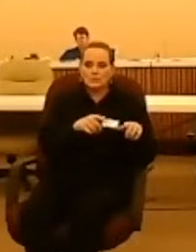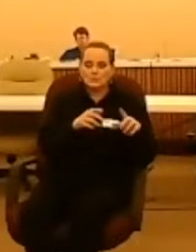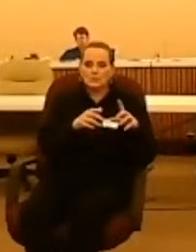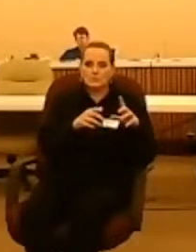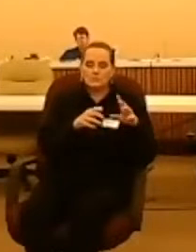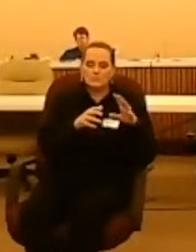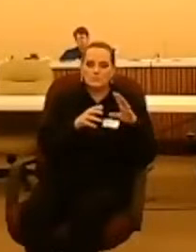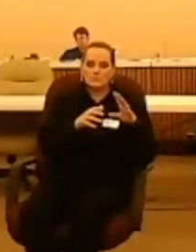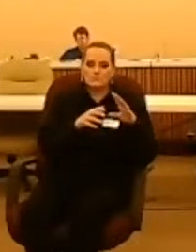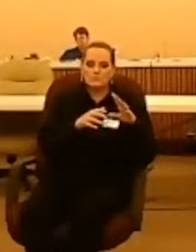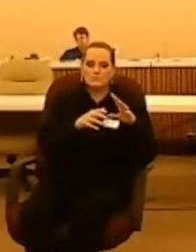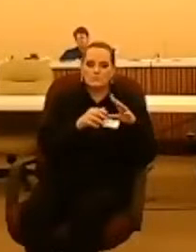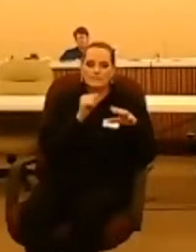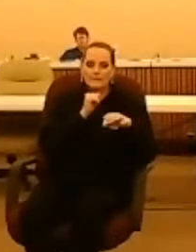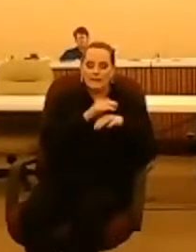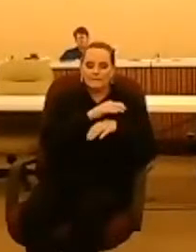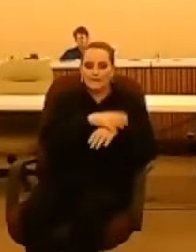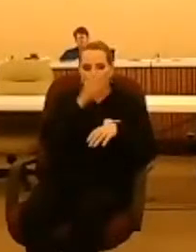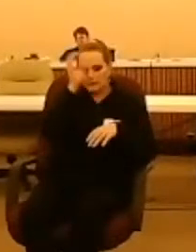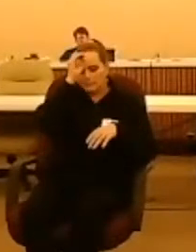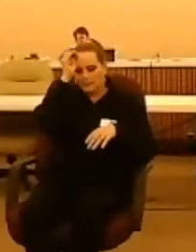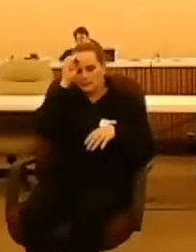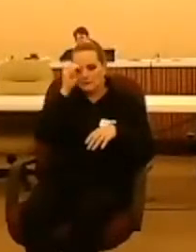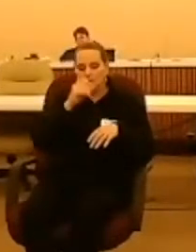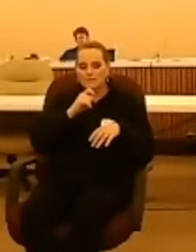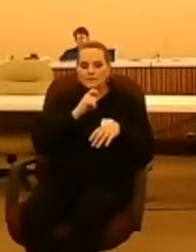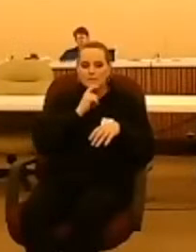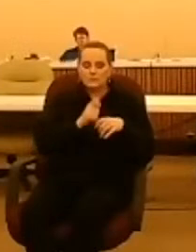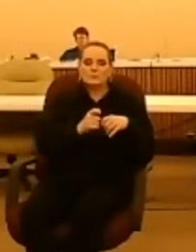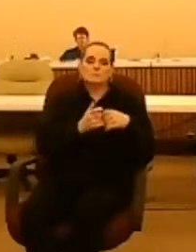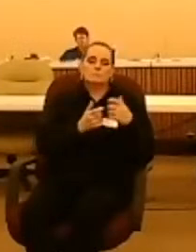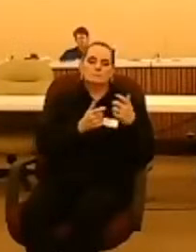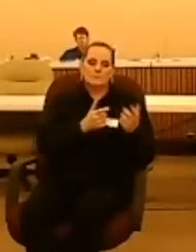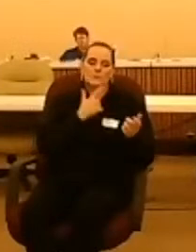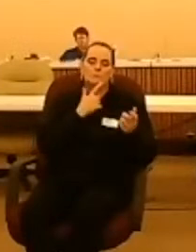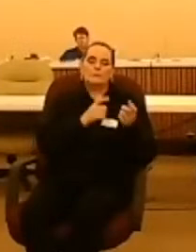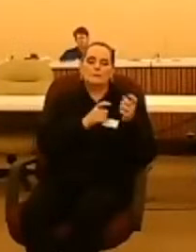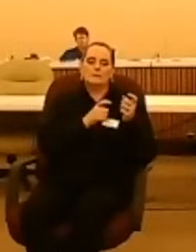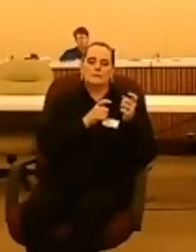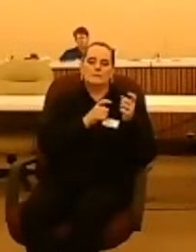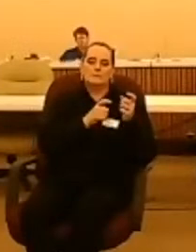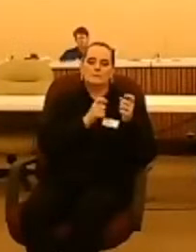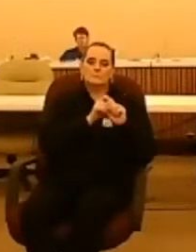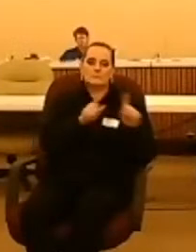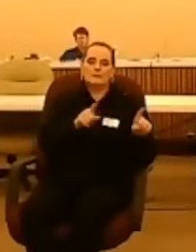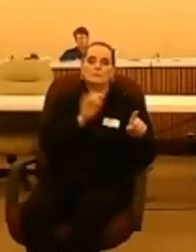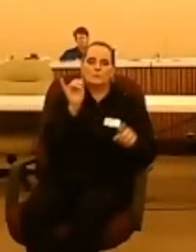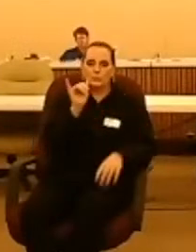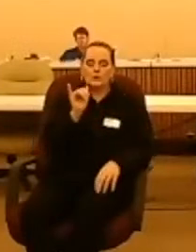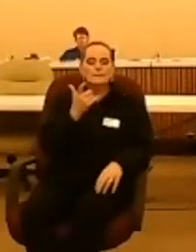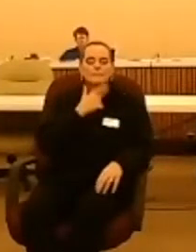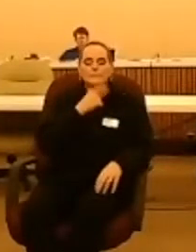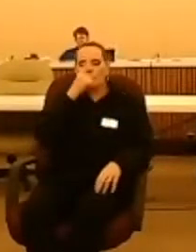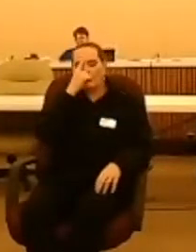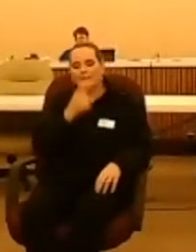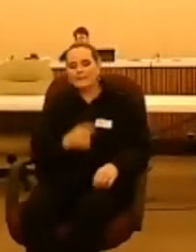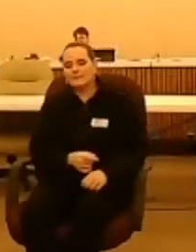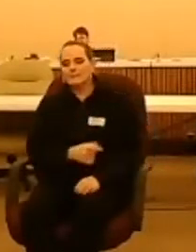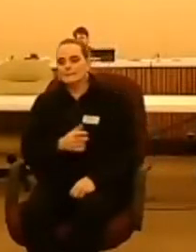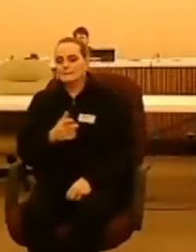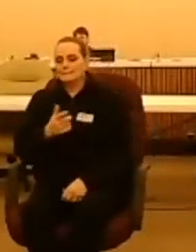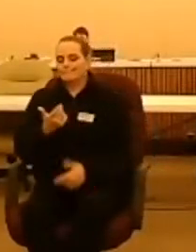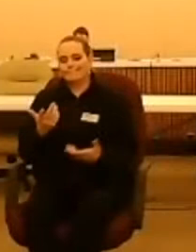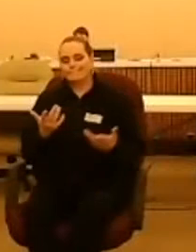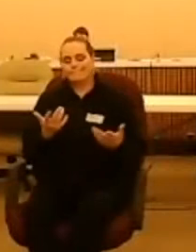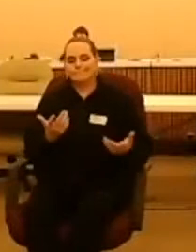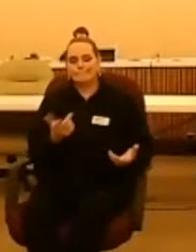the advisory opinion could, a redacted advisory opinion could be released as well. So I really think that it's just a matter